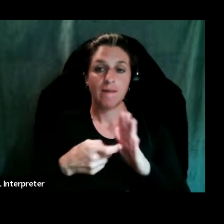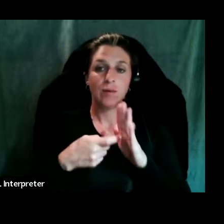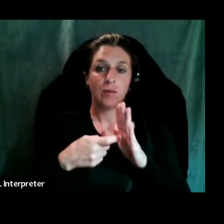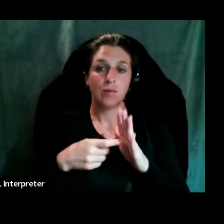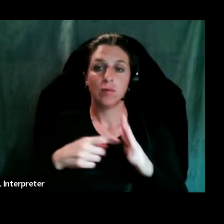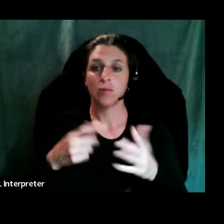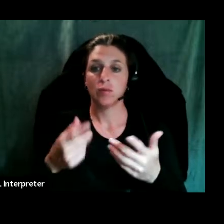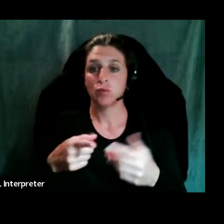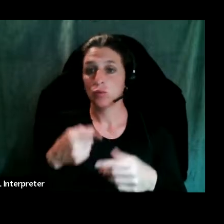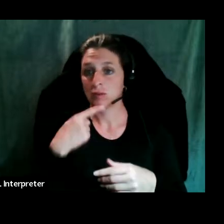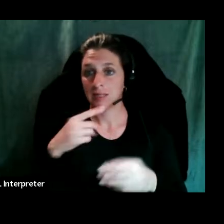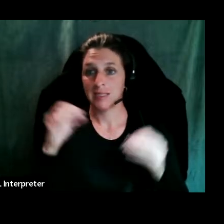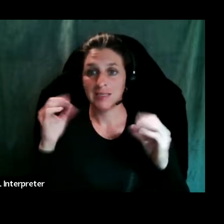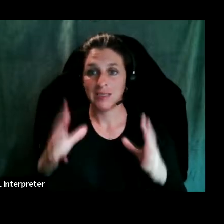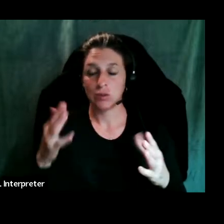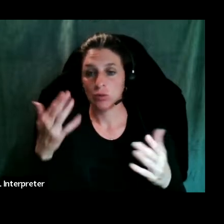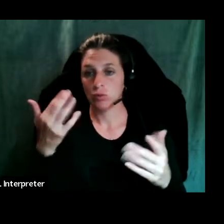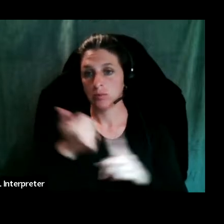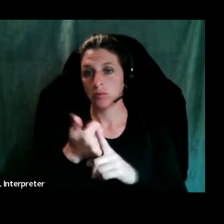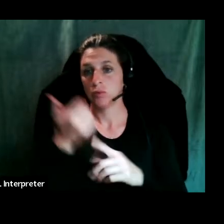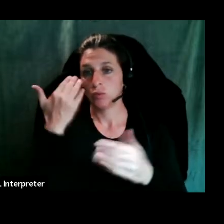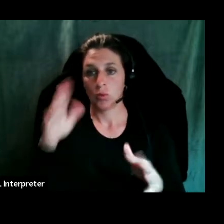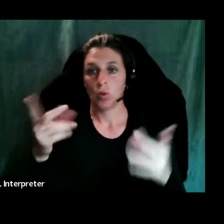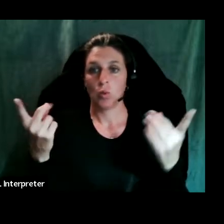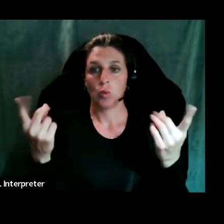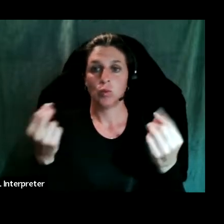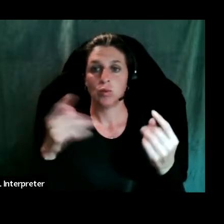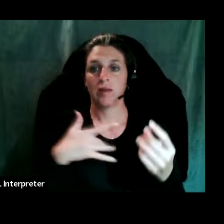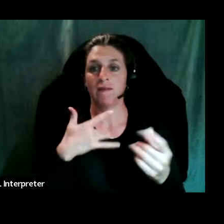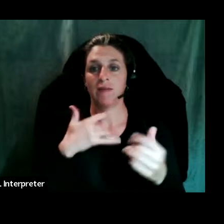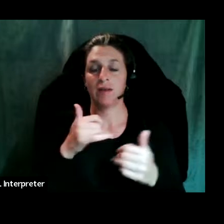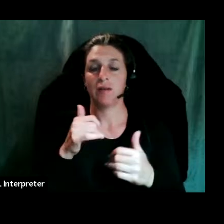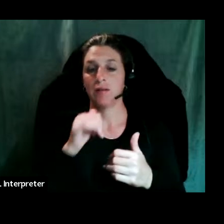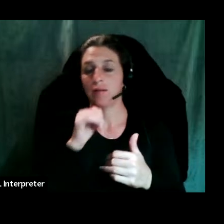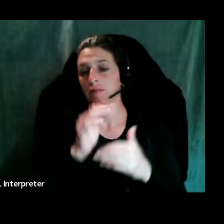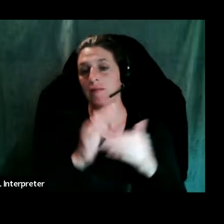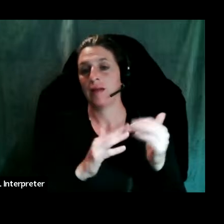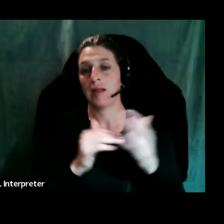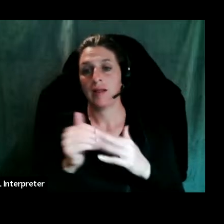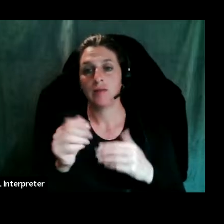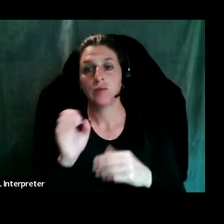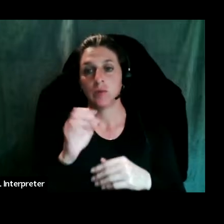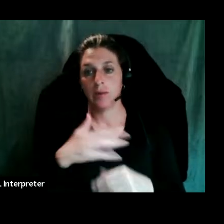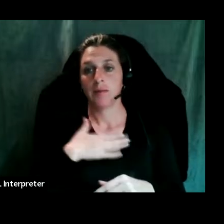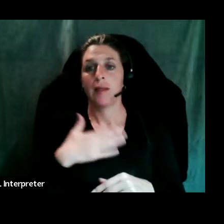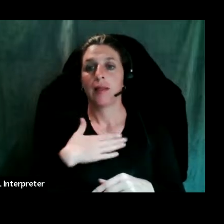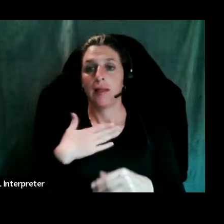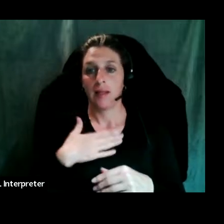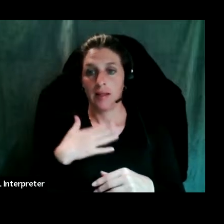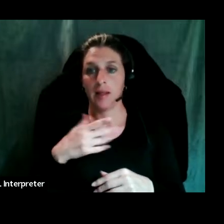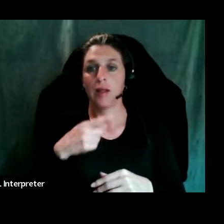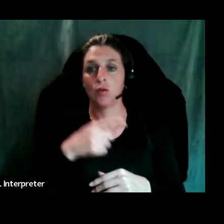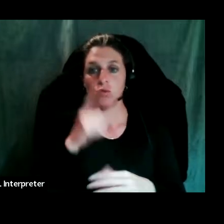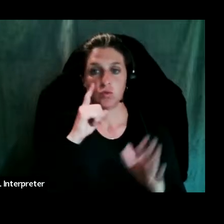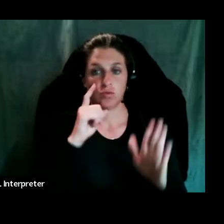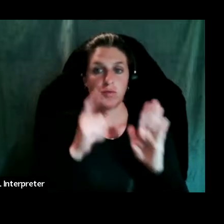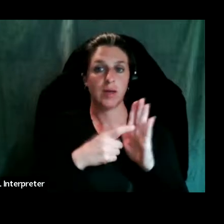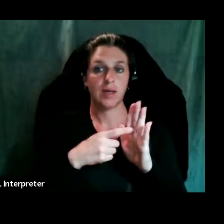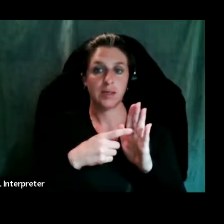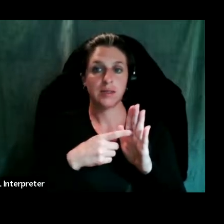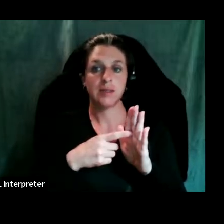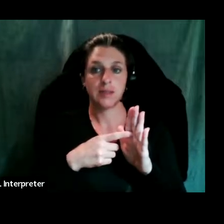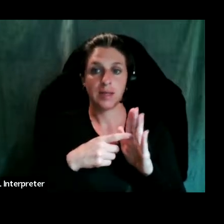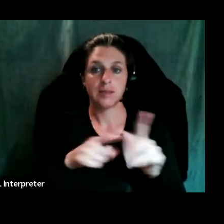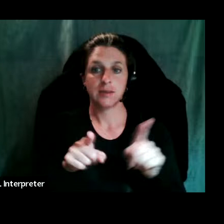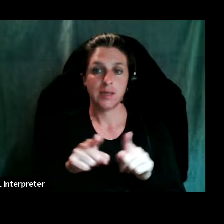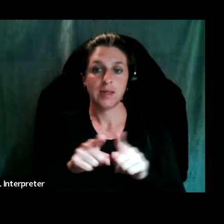you said teachers don't know what to do. They feel uncomfortable. And so I'm glad that you recognize that as a